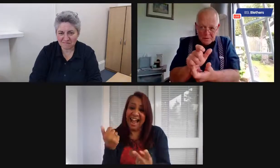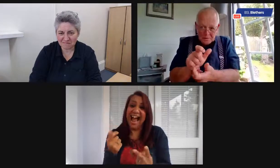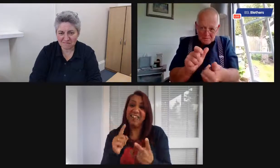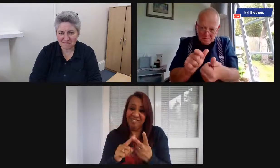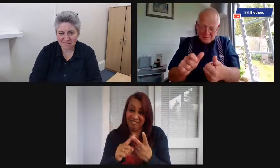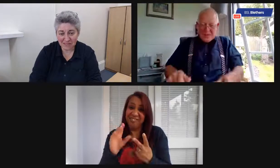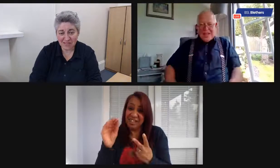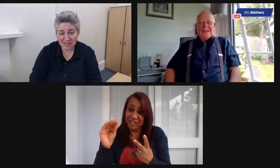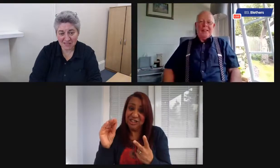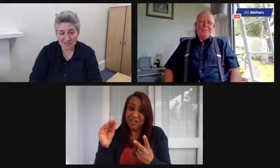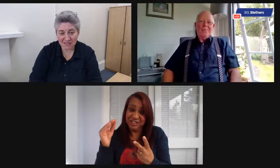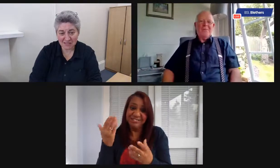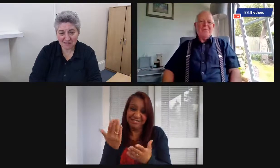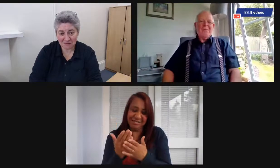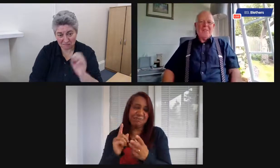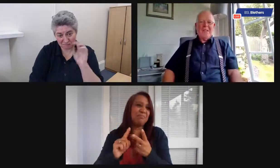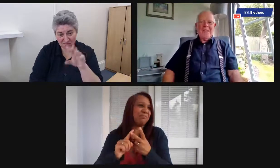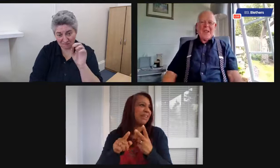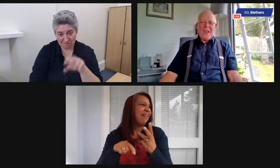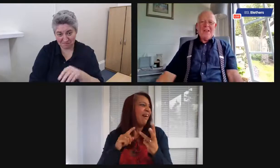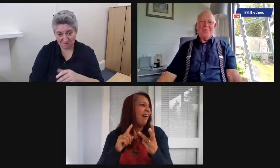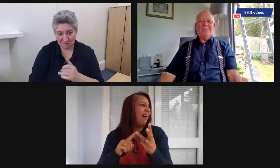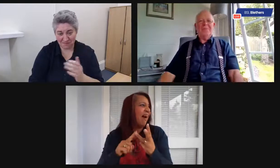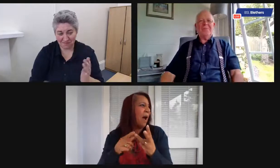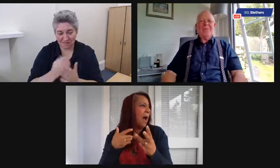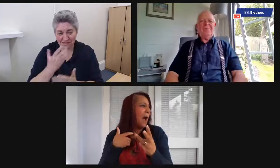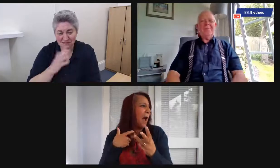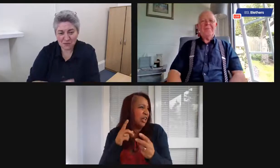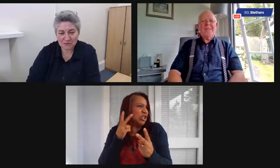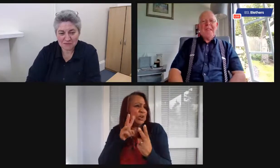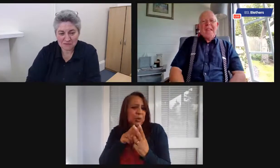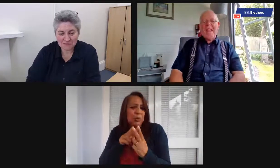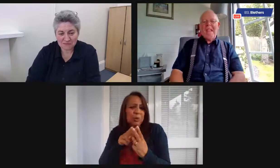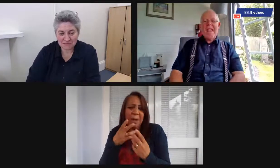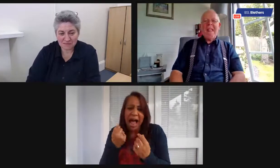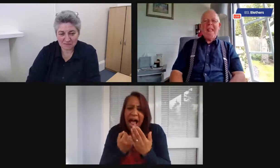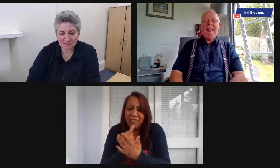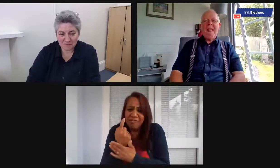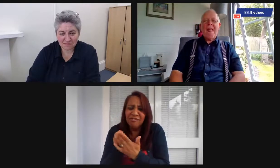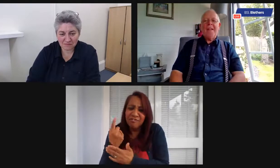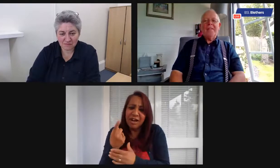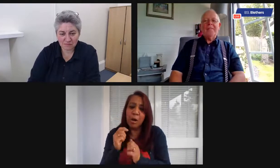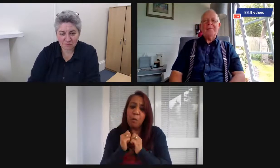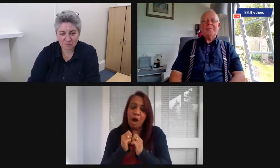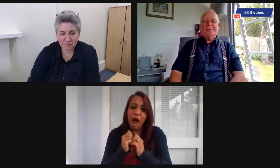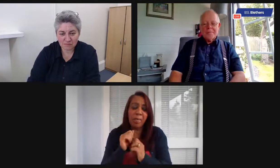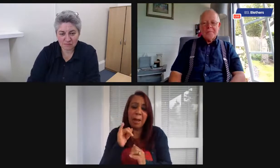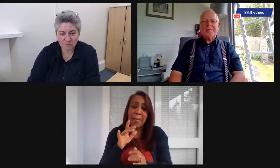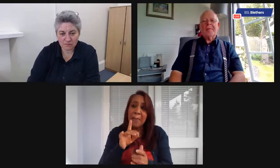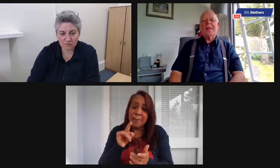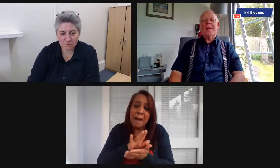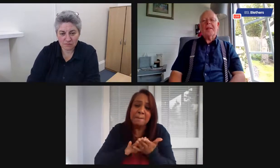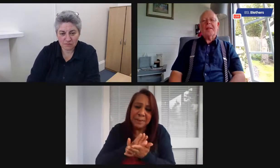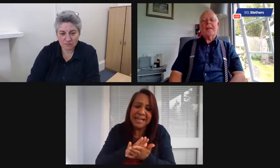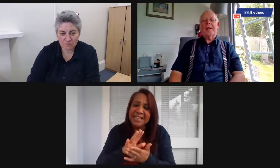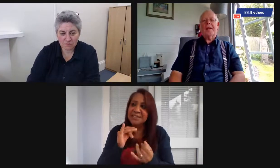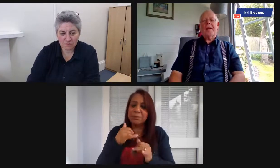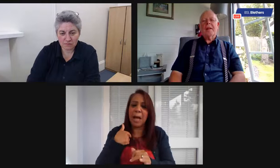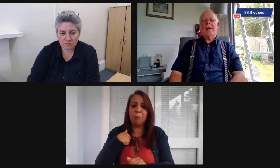different. Did you take a photo and try and I find it? did. Yeah. I did. So there are two things that I saw